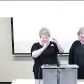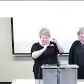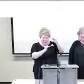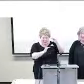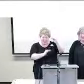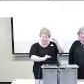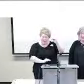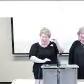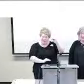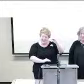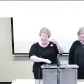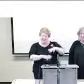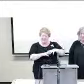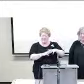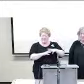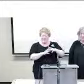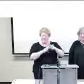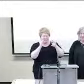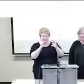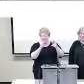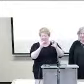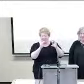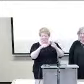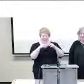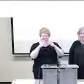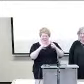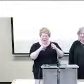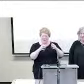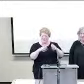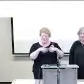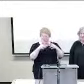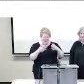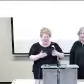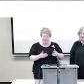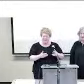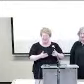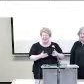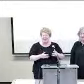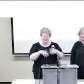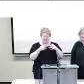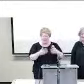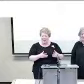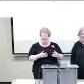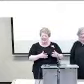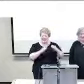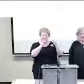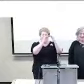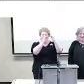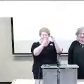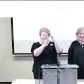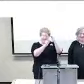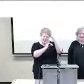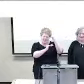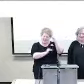every hour what you're going to do what are you going to study where you're going to go when are going to exercise when's your quiet time